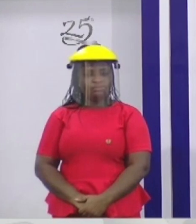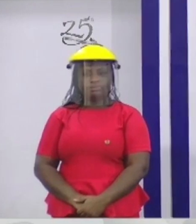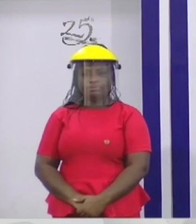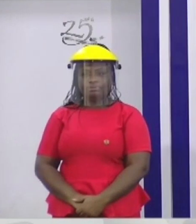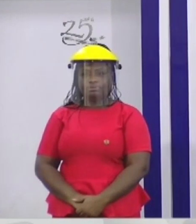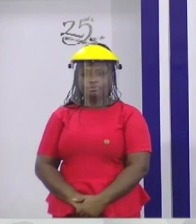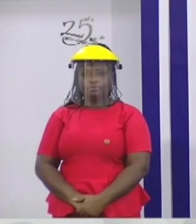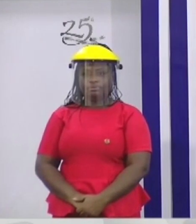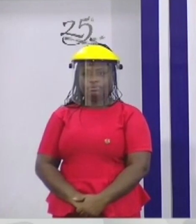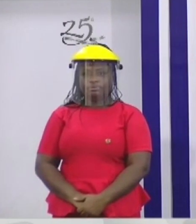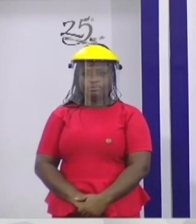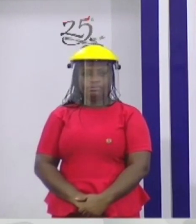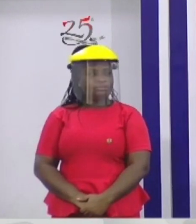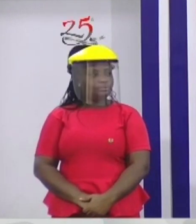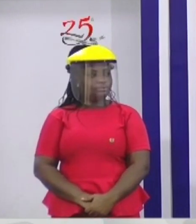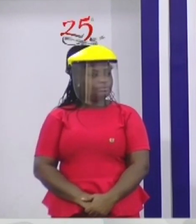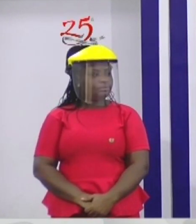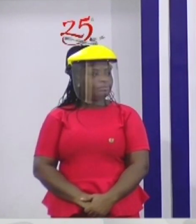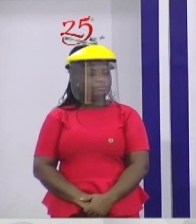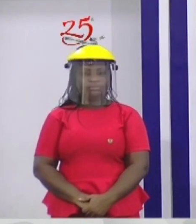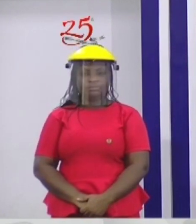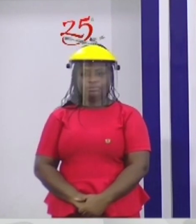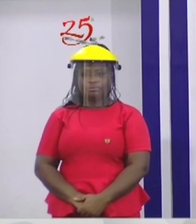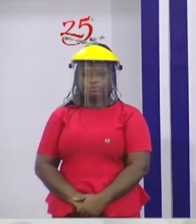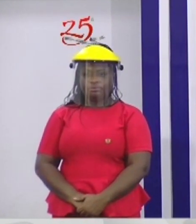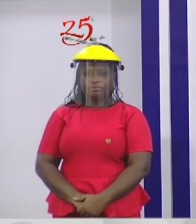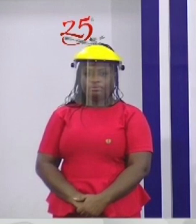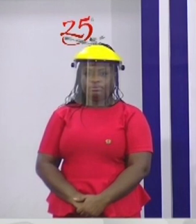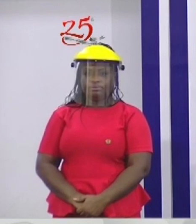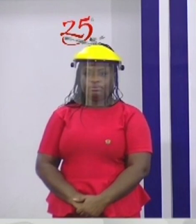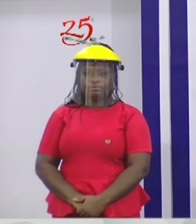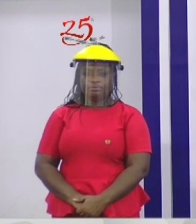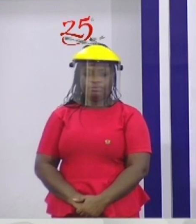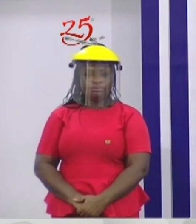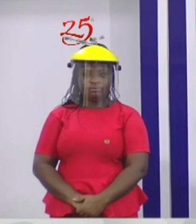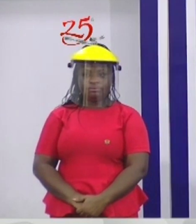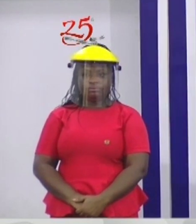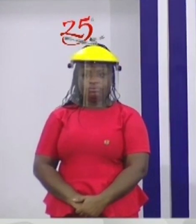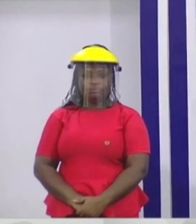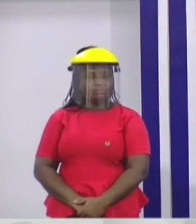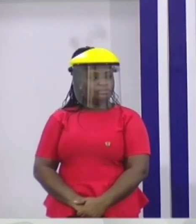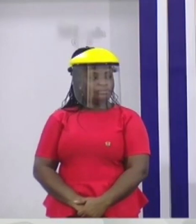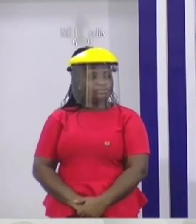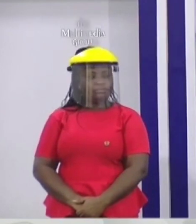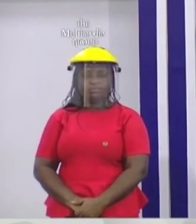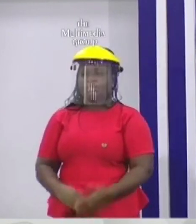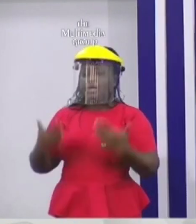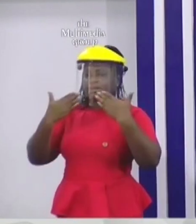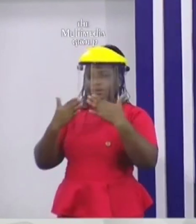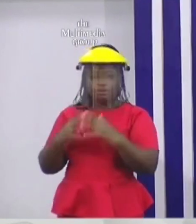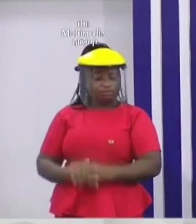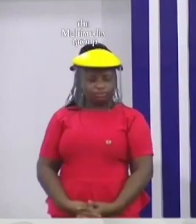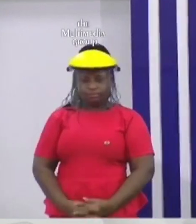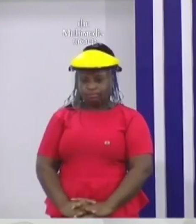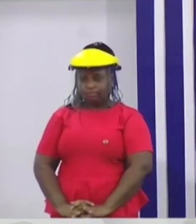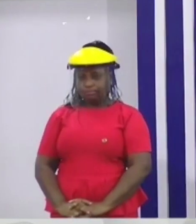Do we have a third taker? Or these are the only two questions for the morning? Yes, Komla, let's start with you. Thank you very much. My